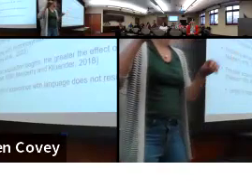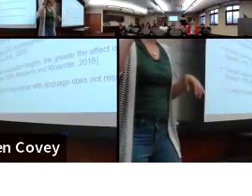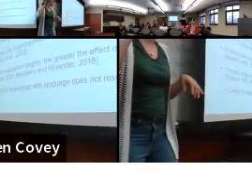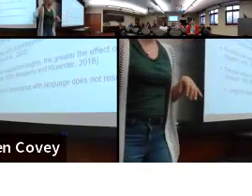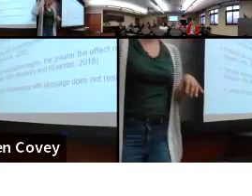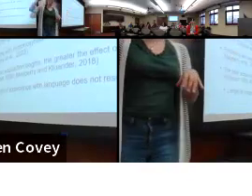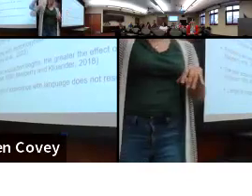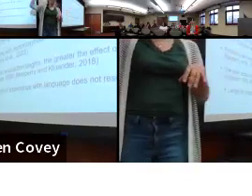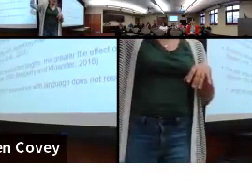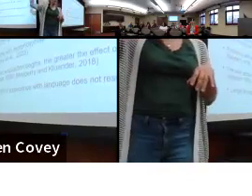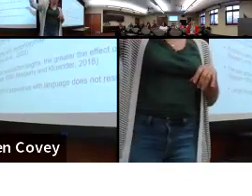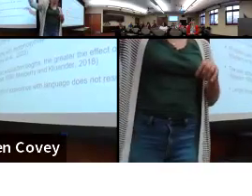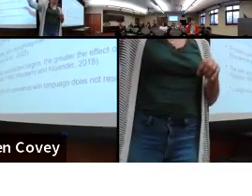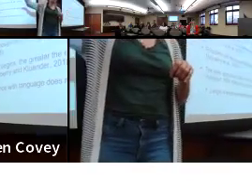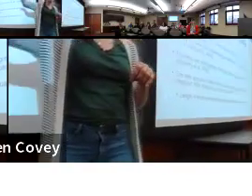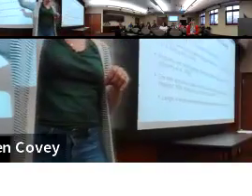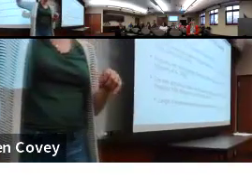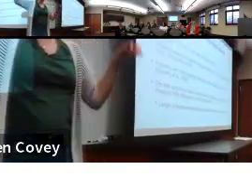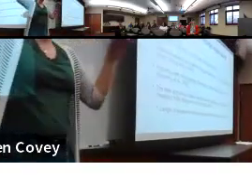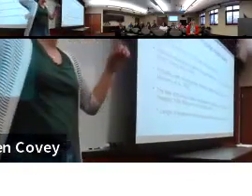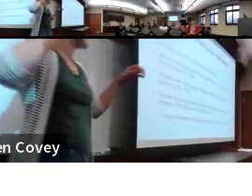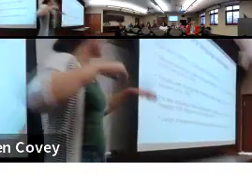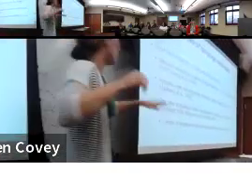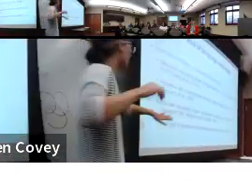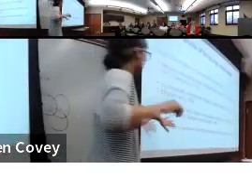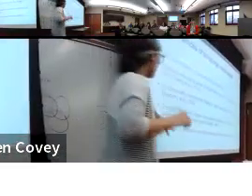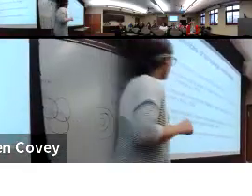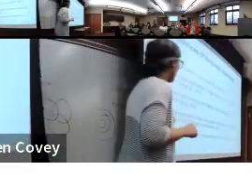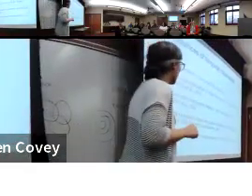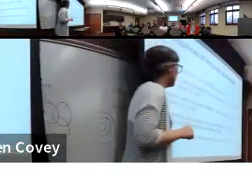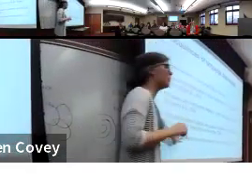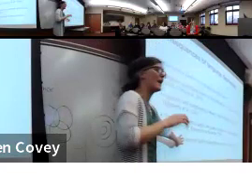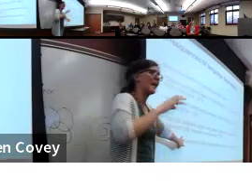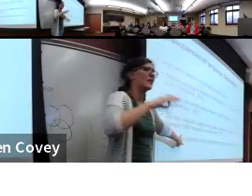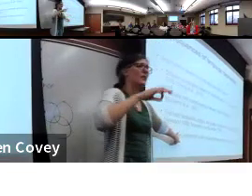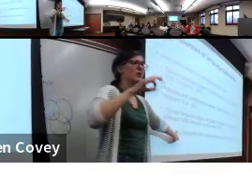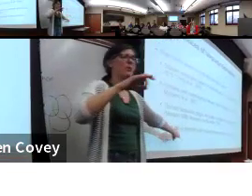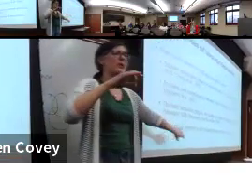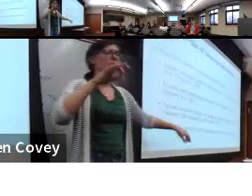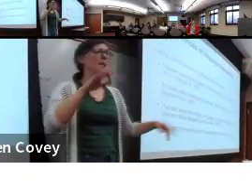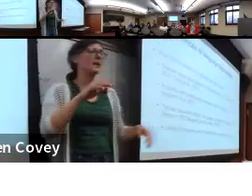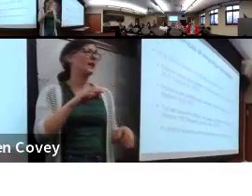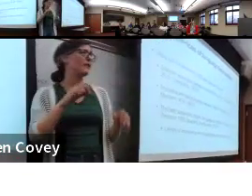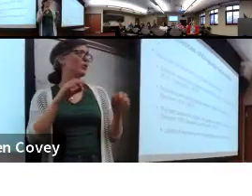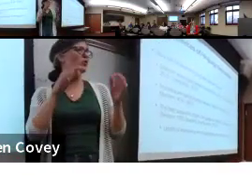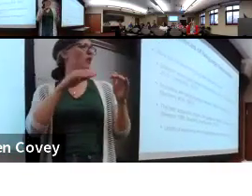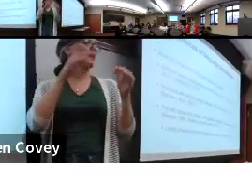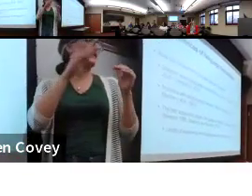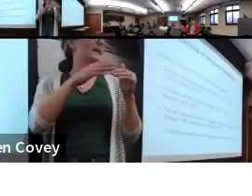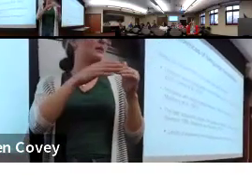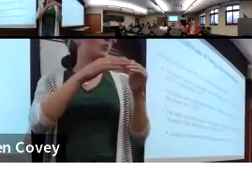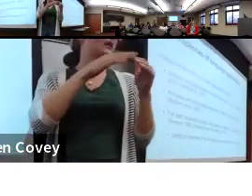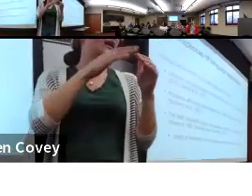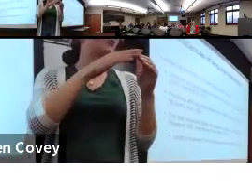start, the worse your outcomes are going to be. And this cannot be mitigated by length of experience, meaning if you